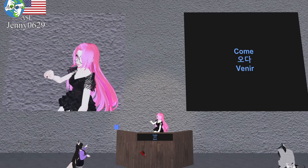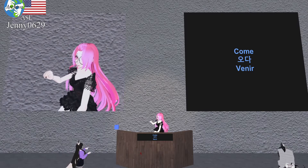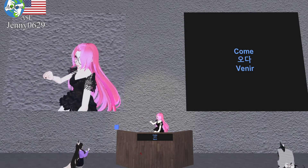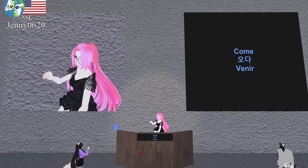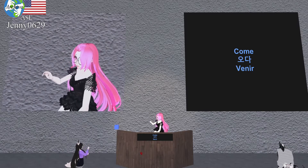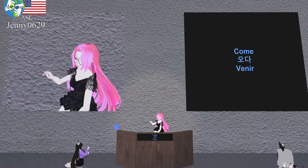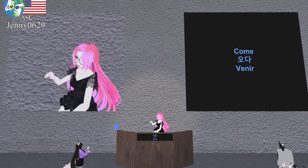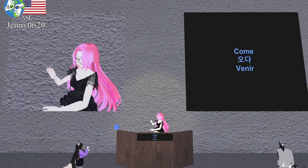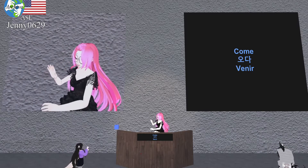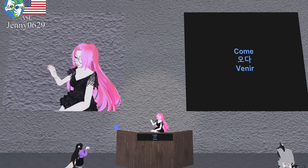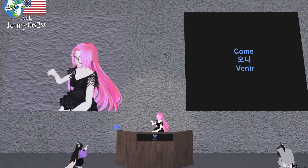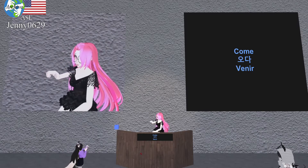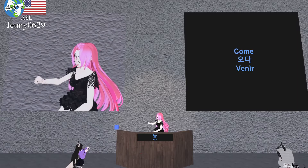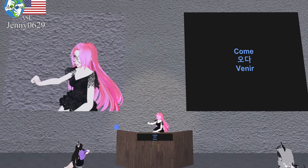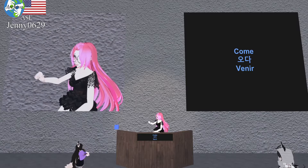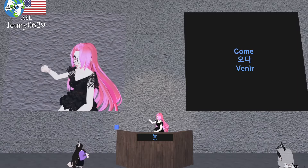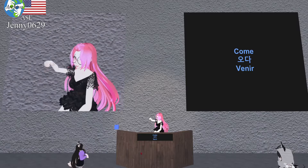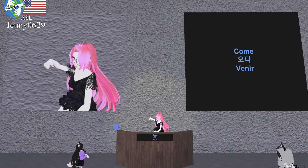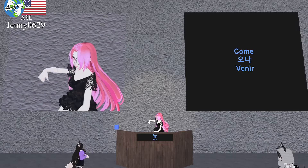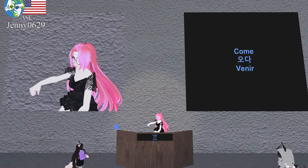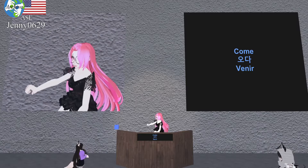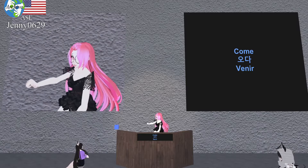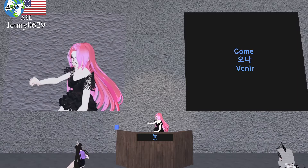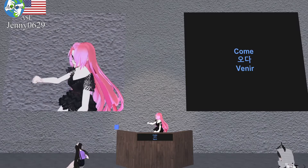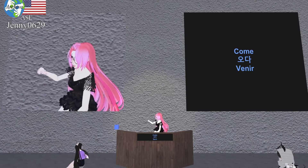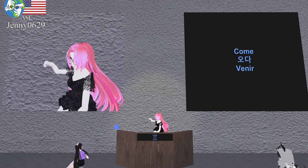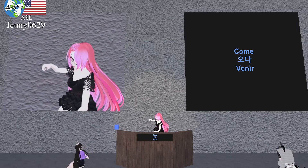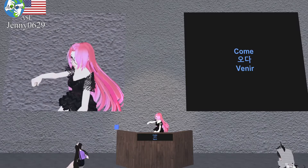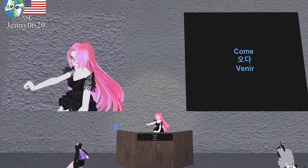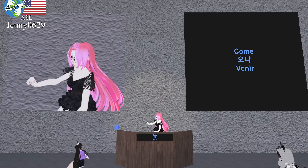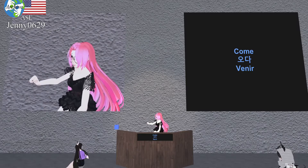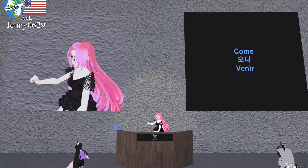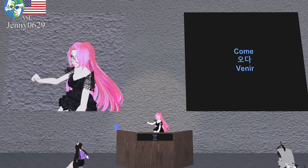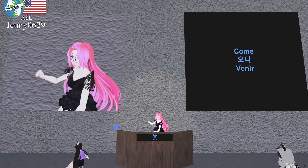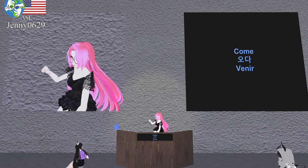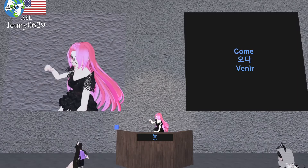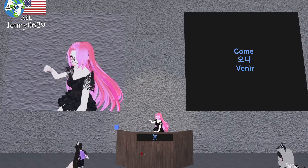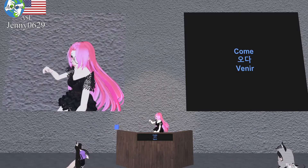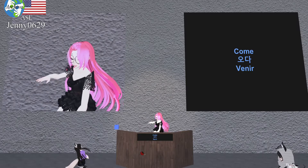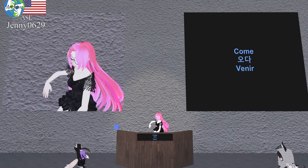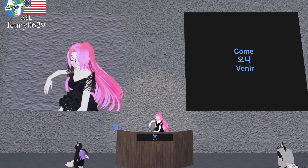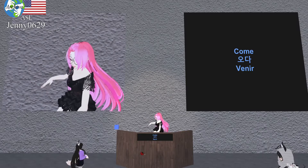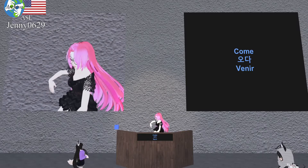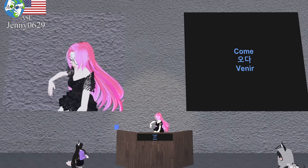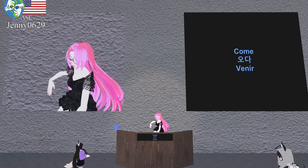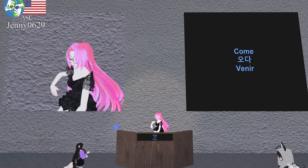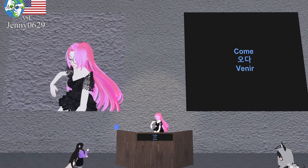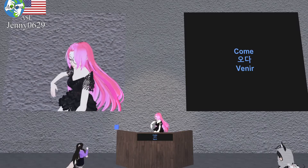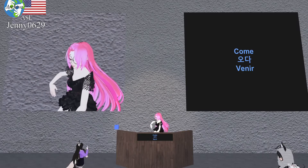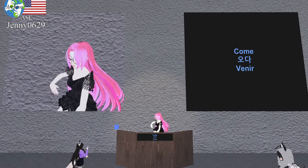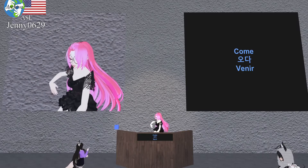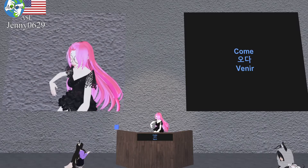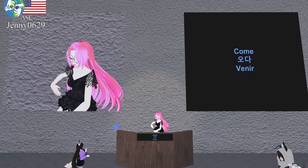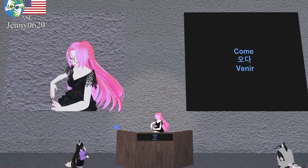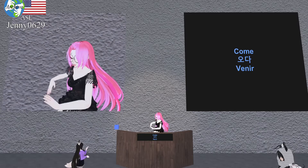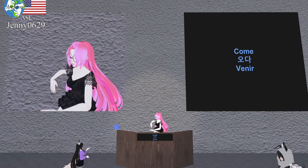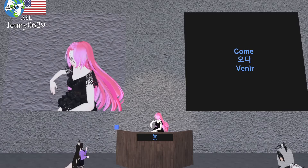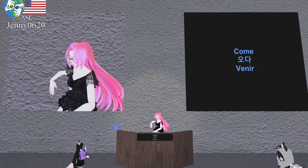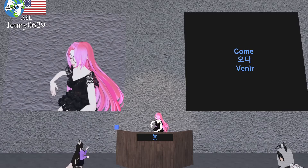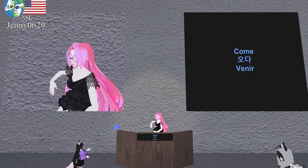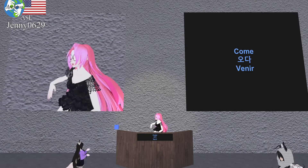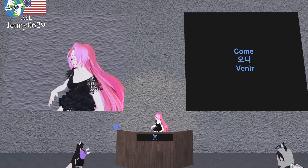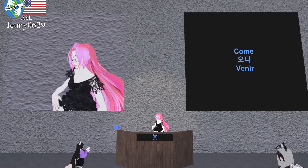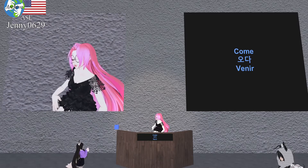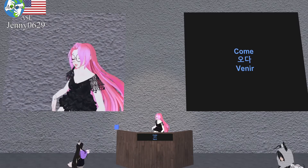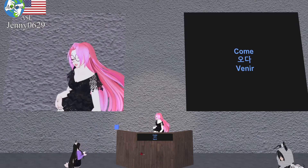No. This is like ever. This is like ever or forever. That's not the same as yet. That's like